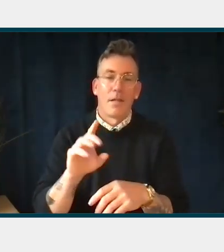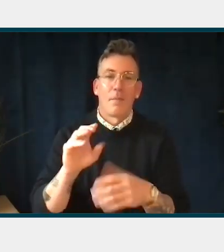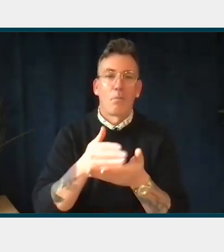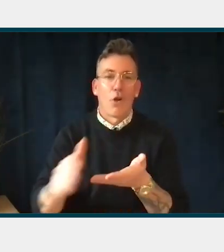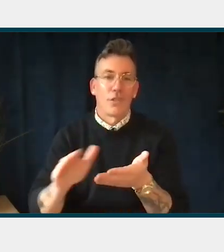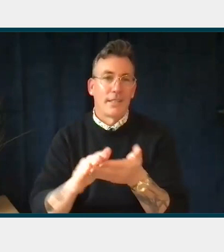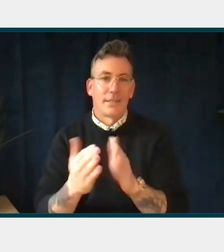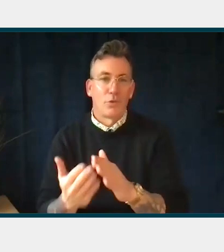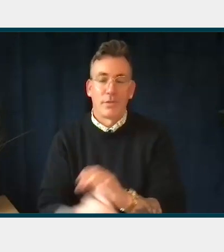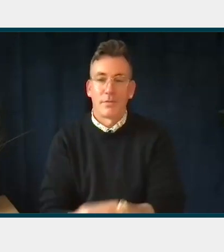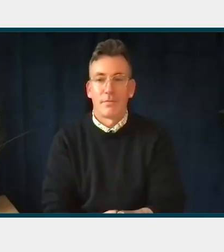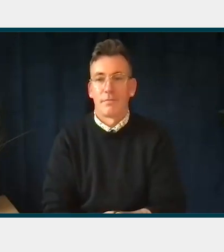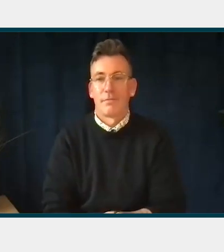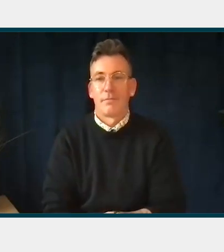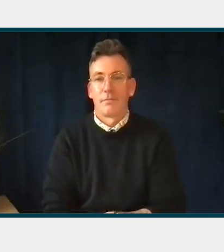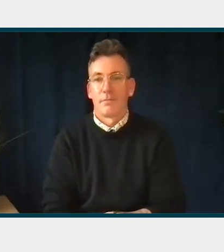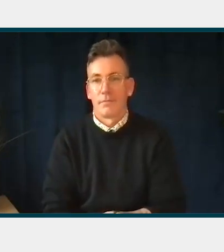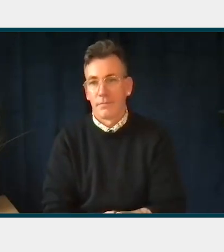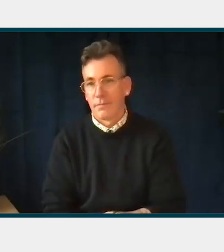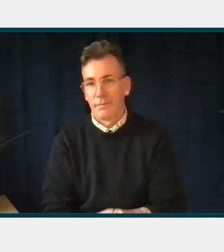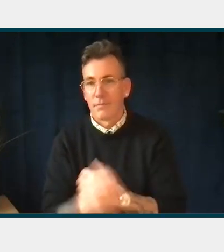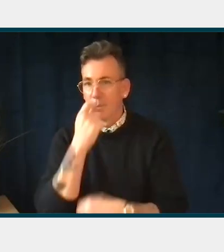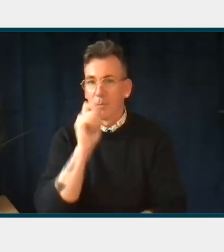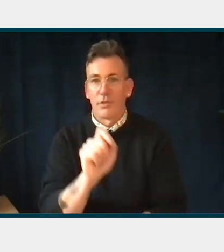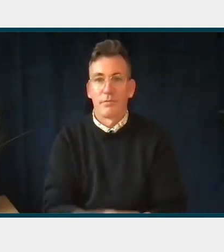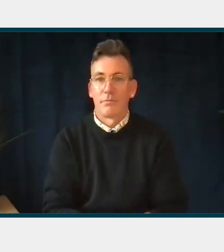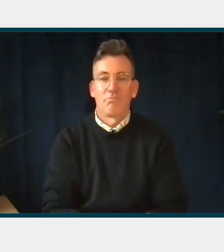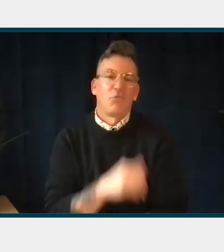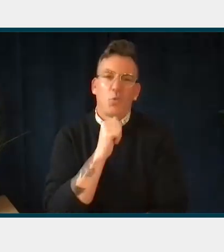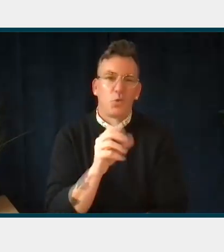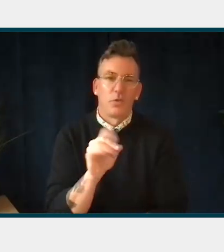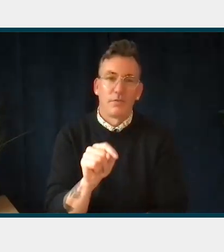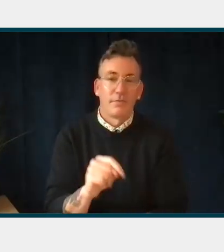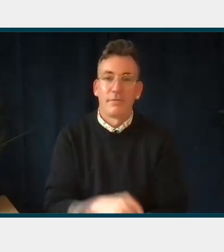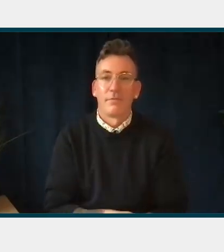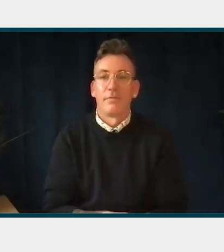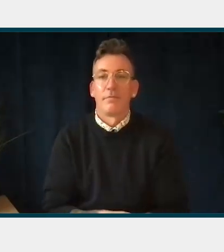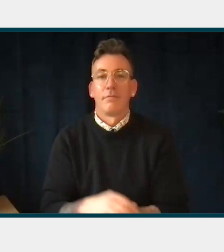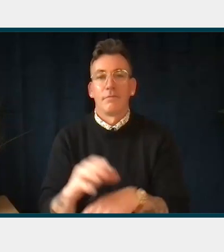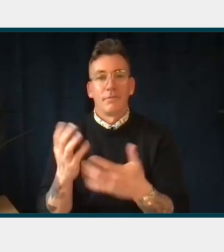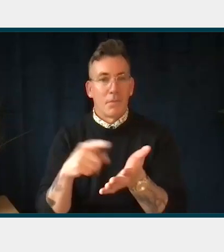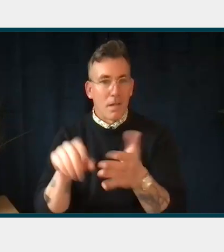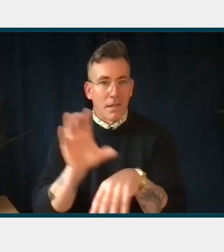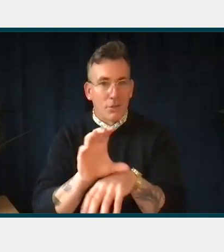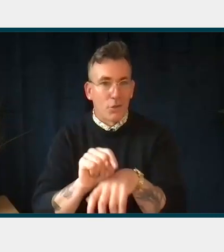Now, the third is do not ask for free support from the marginalized community, period. Don't do